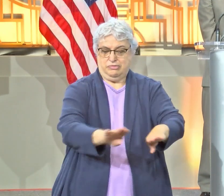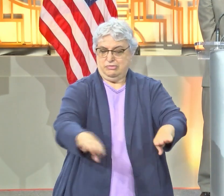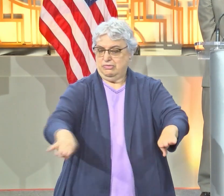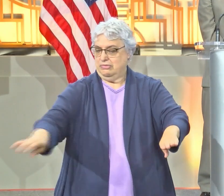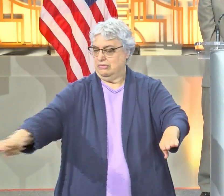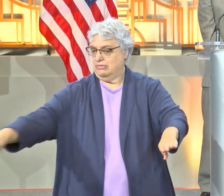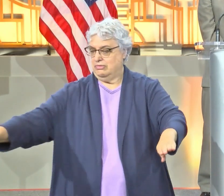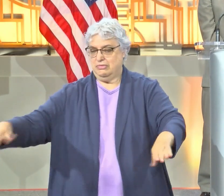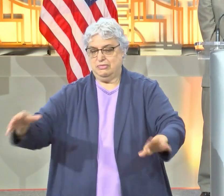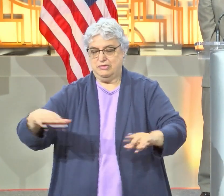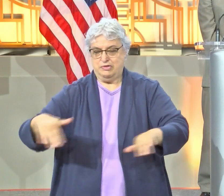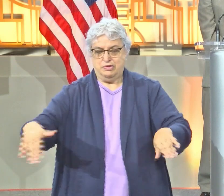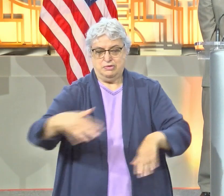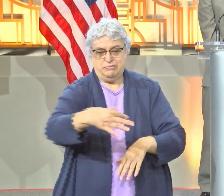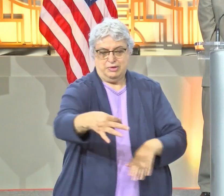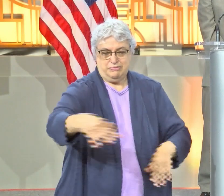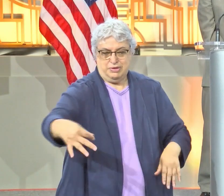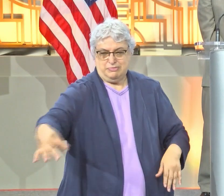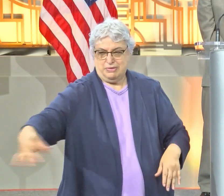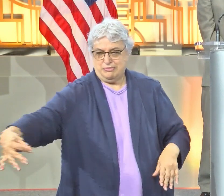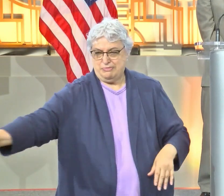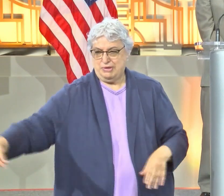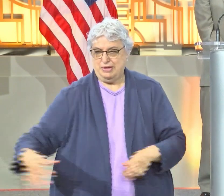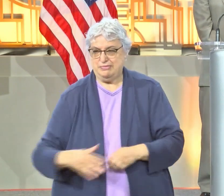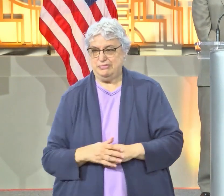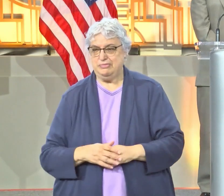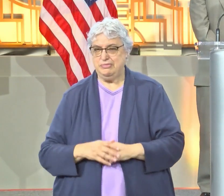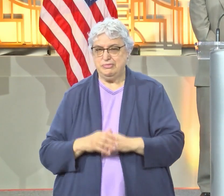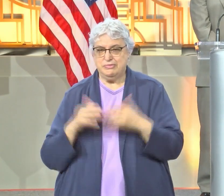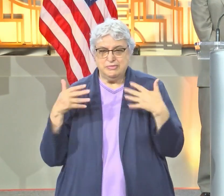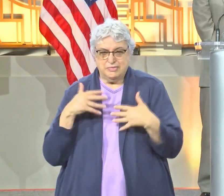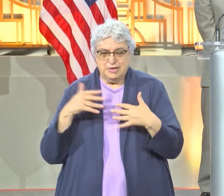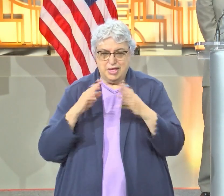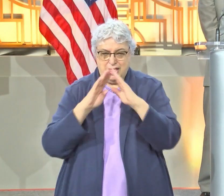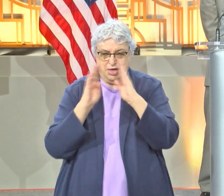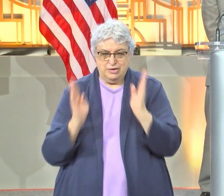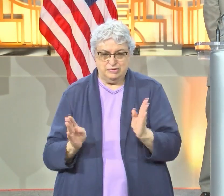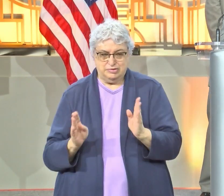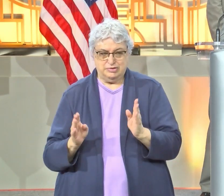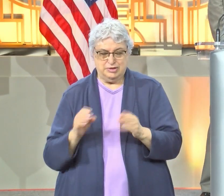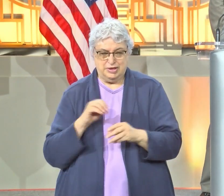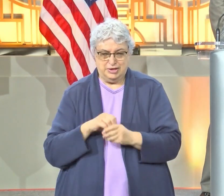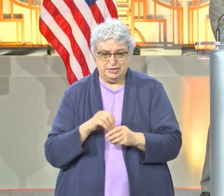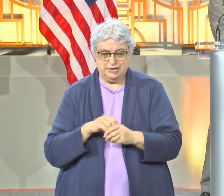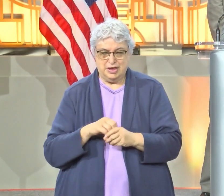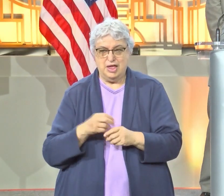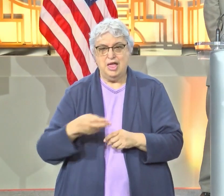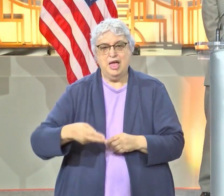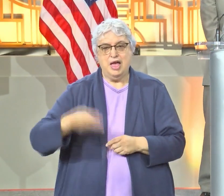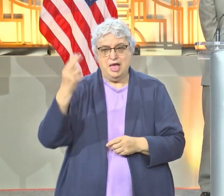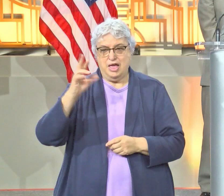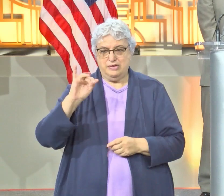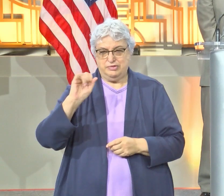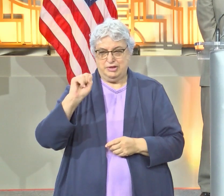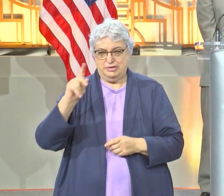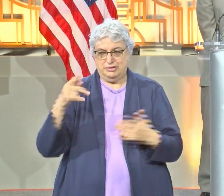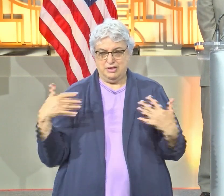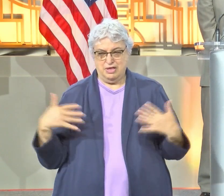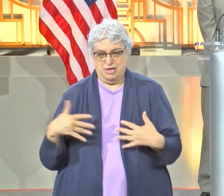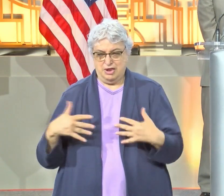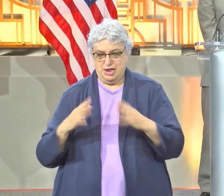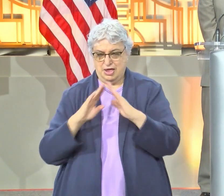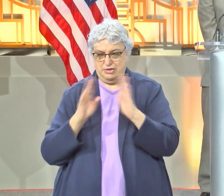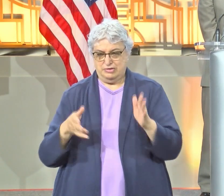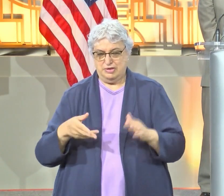table. Now, the haunted houses and other indoor activities are also high risk. Haunted houses are high risk